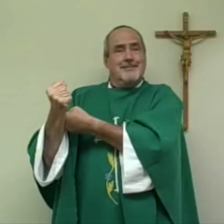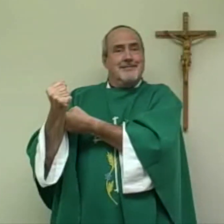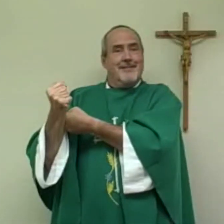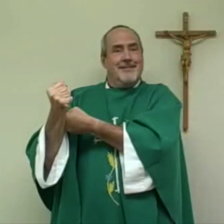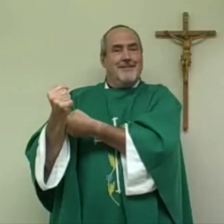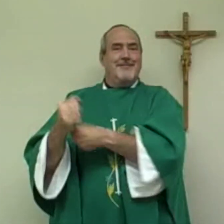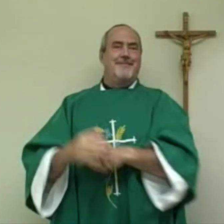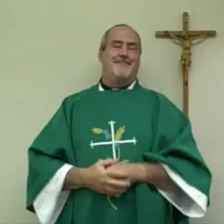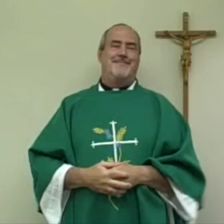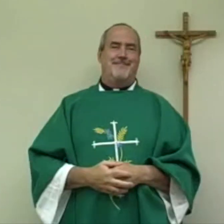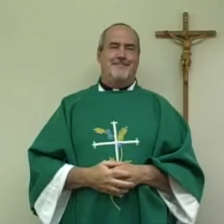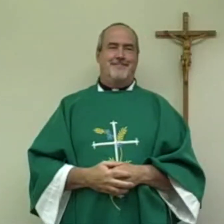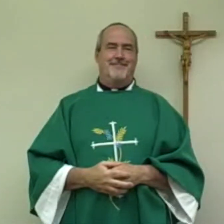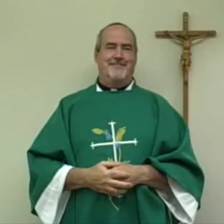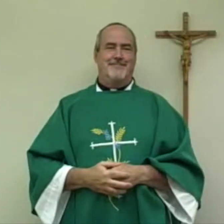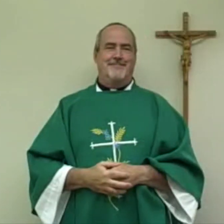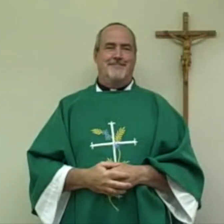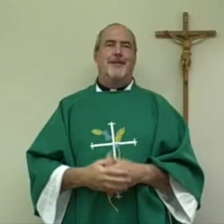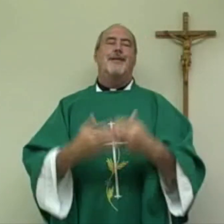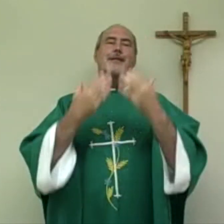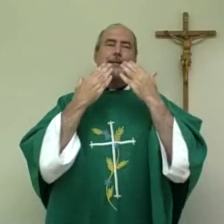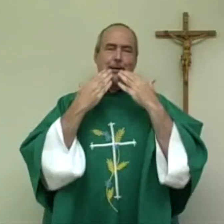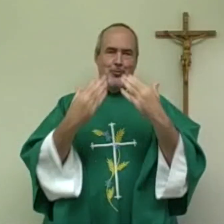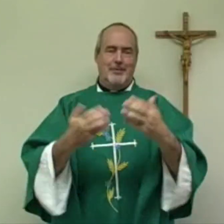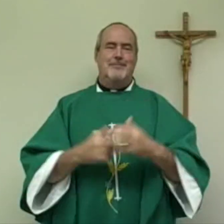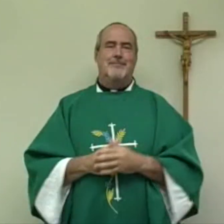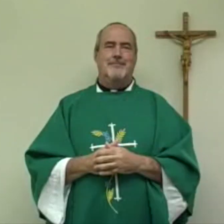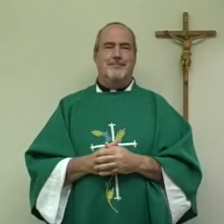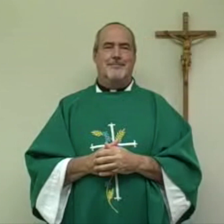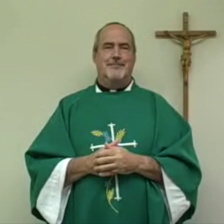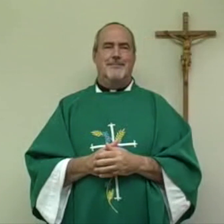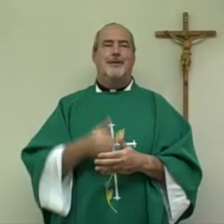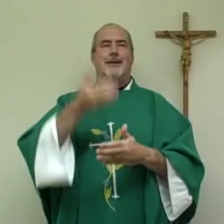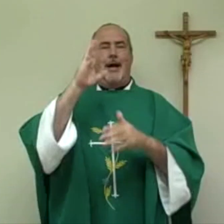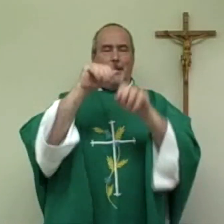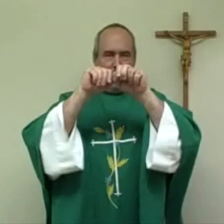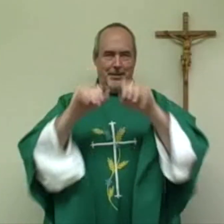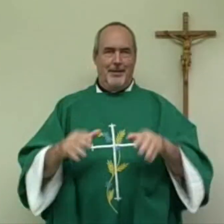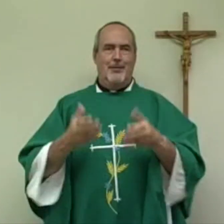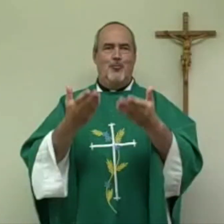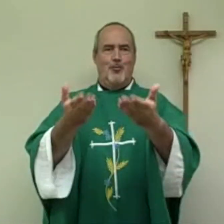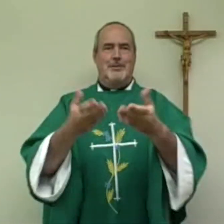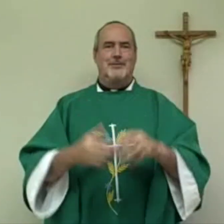We don't know. We just have to trust God. Thank you, and God bless you.